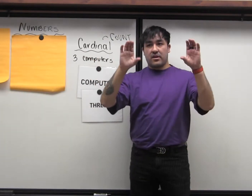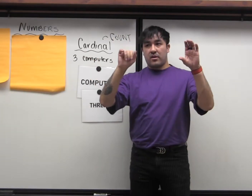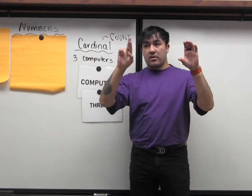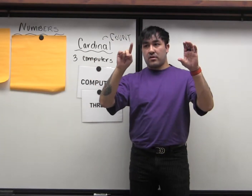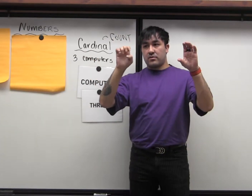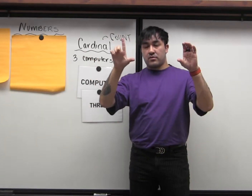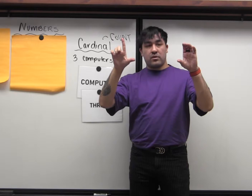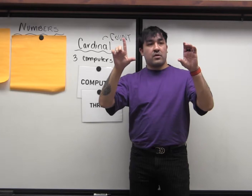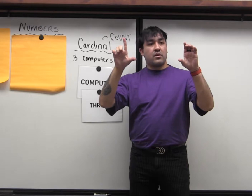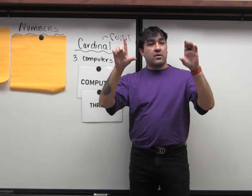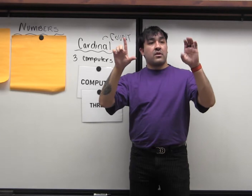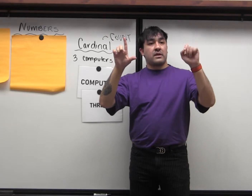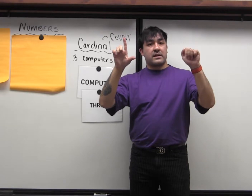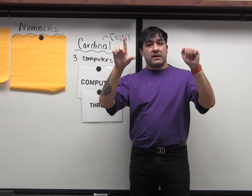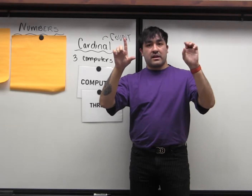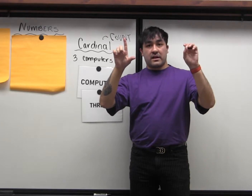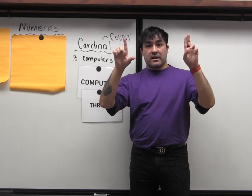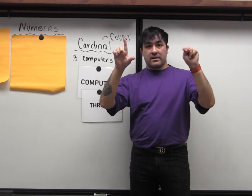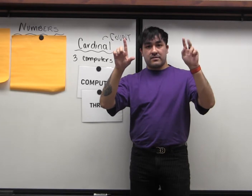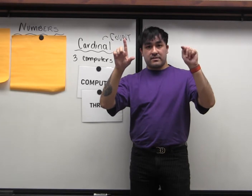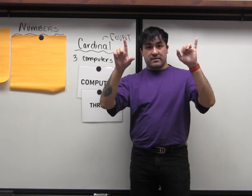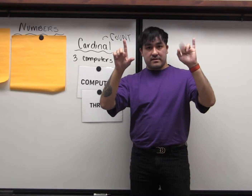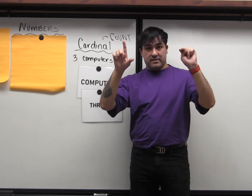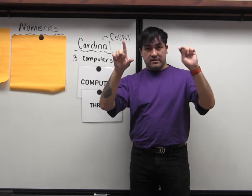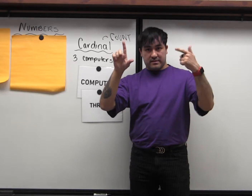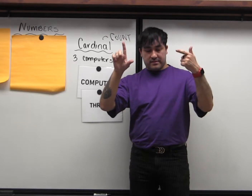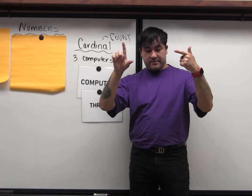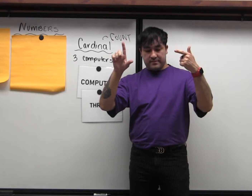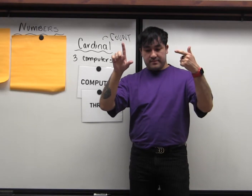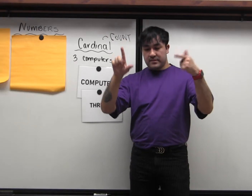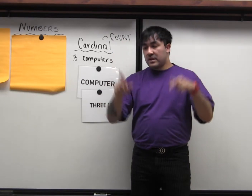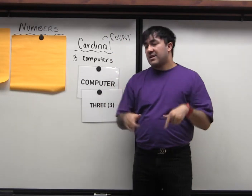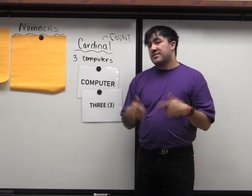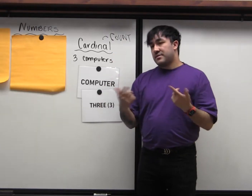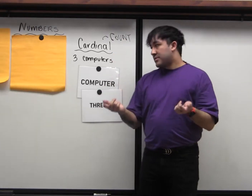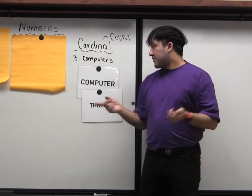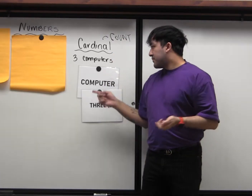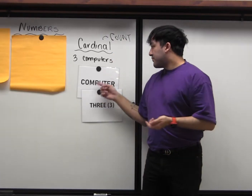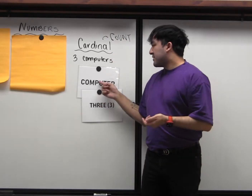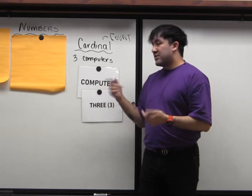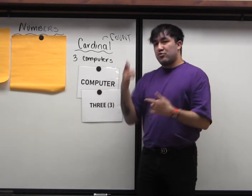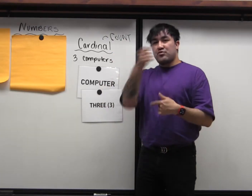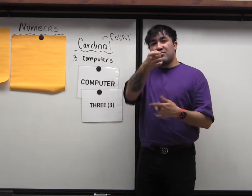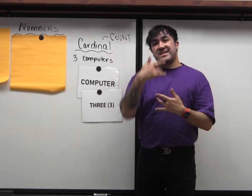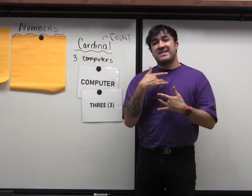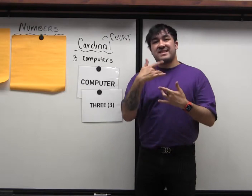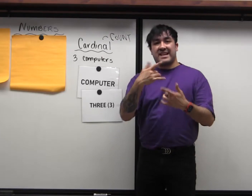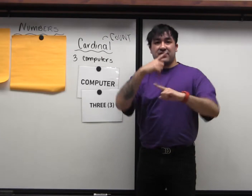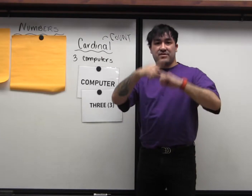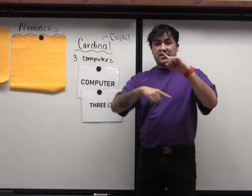it. So cardinal and count or counting, they both start with C.